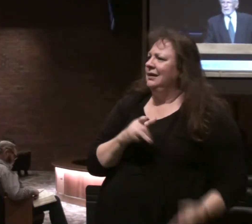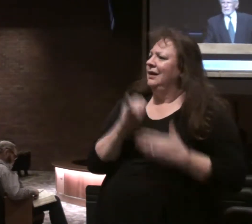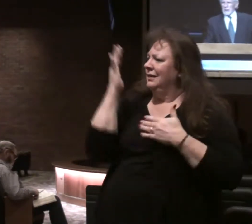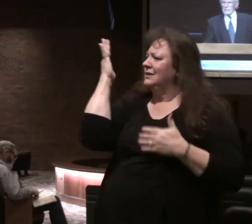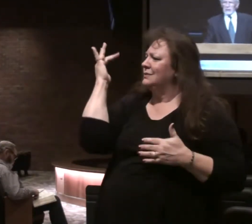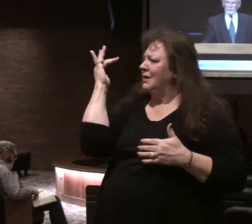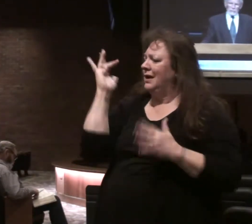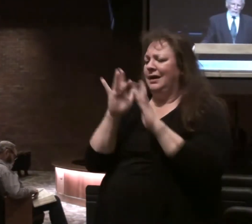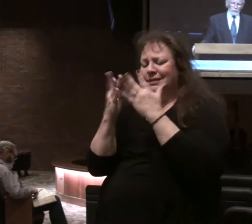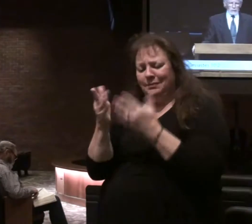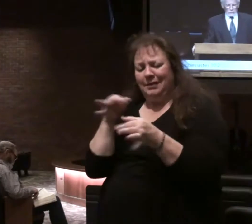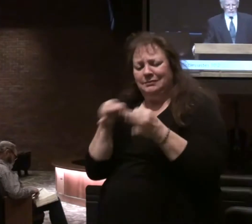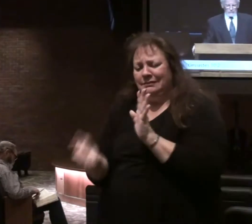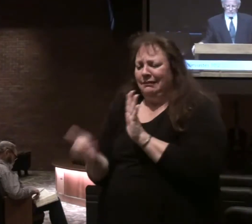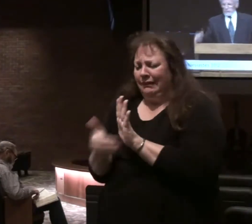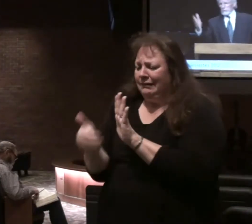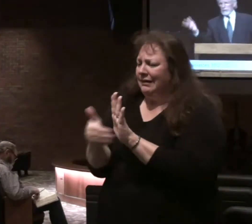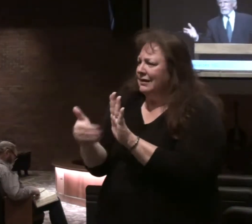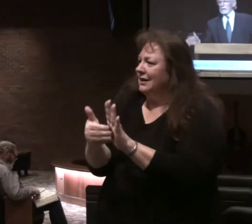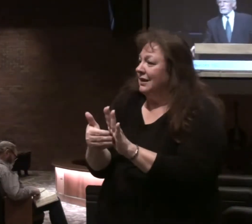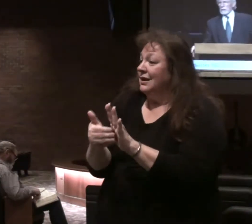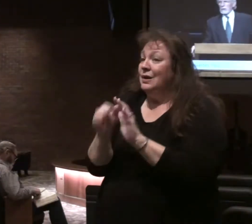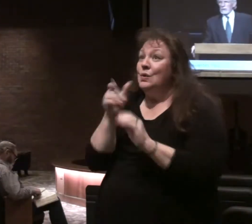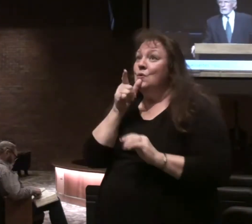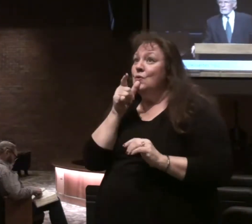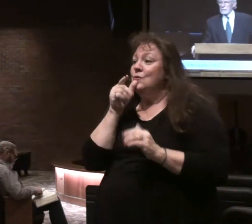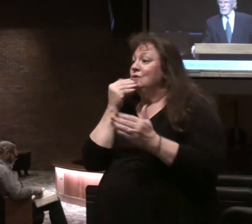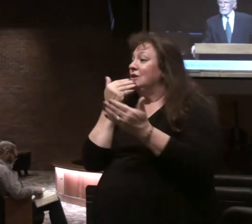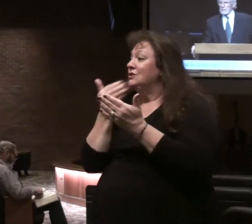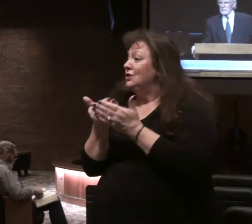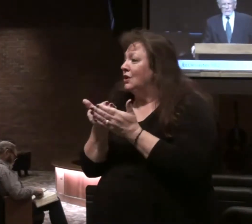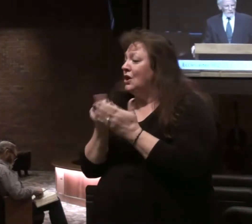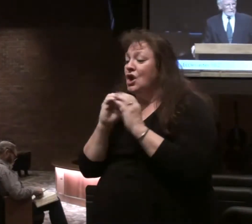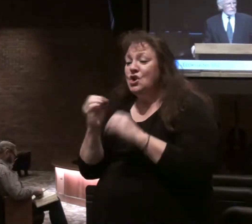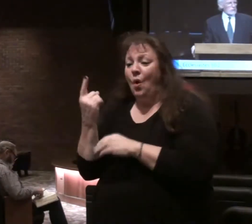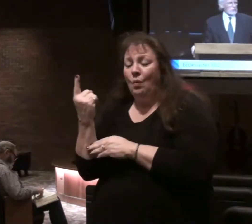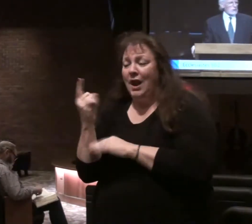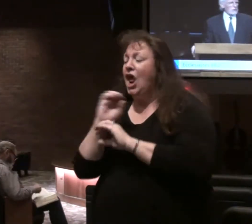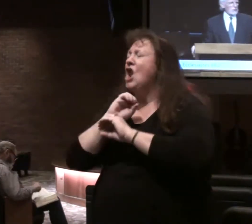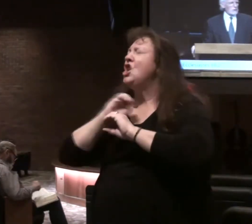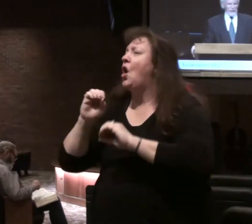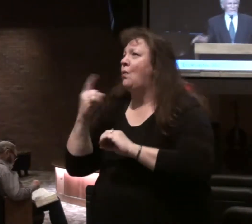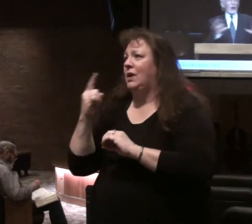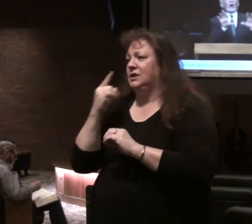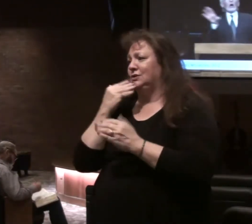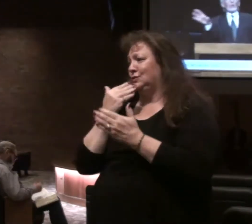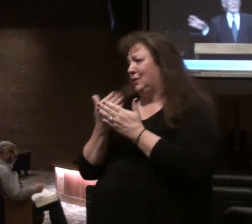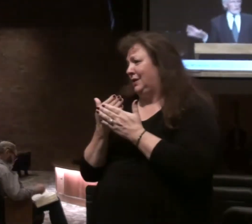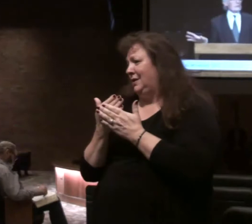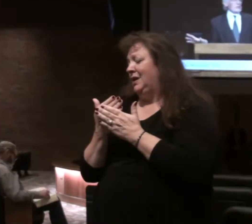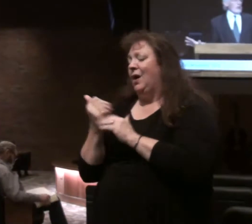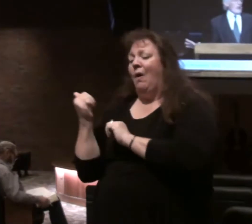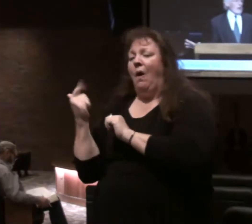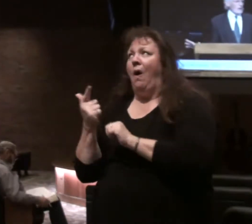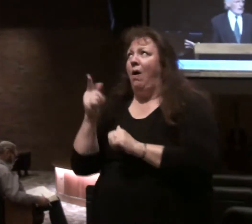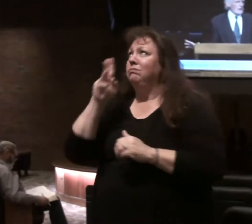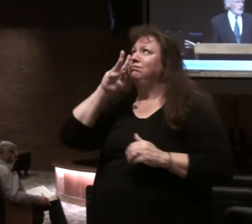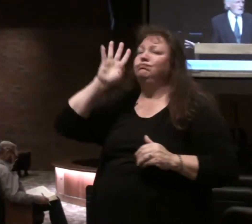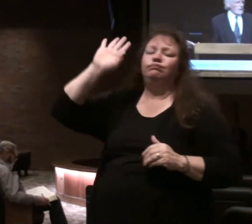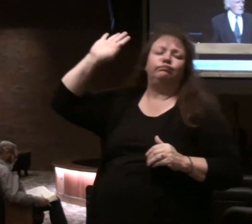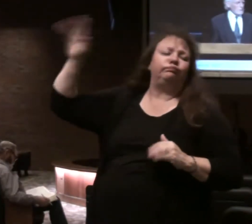why the Bible tells us, Old and New Testament, there's none that does good, not even one. There's none righteous. They have all turned